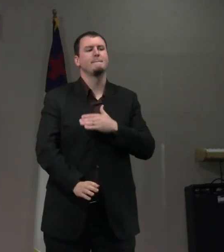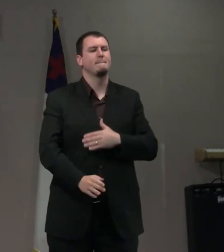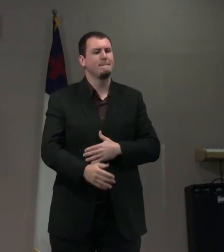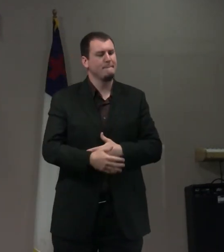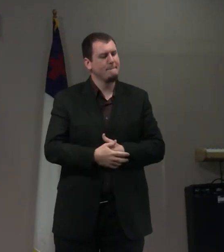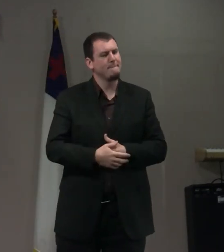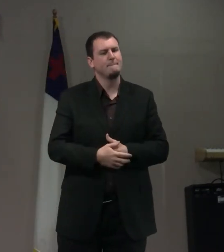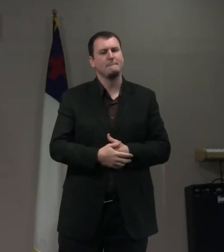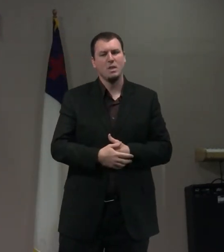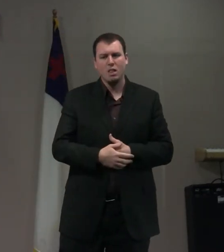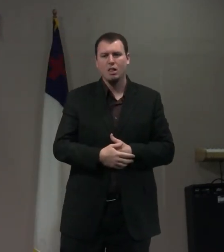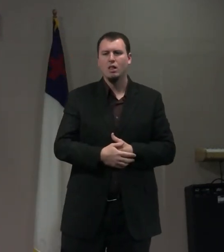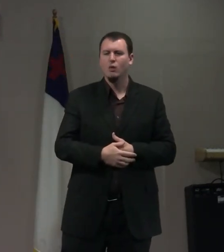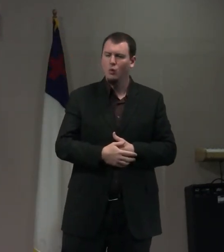humbled himself.